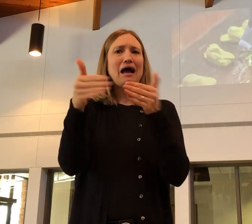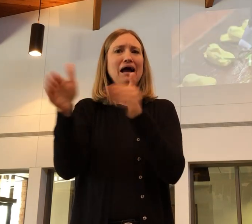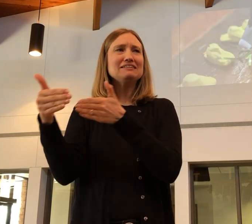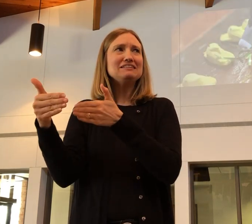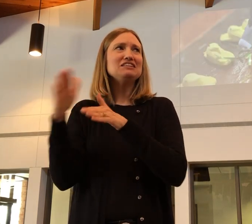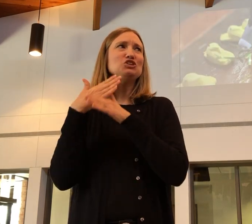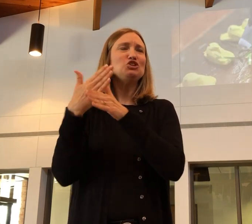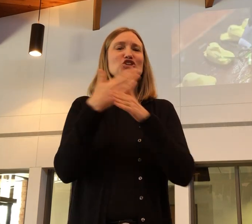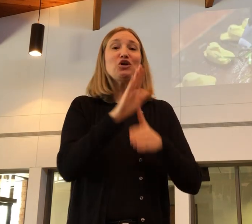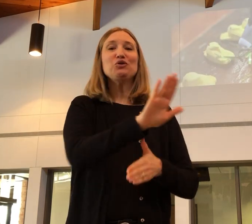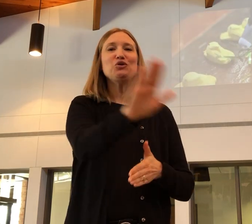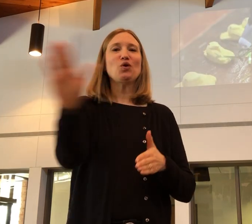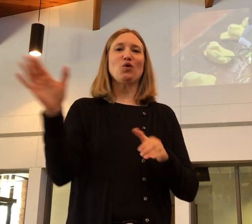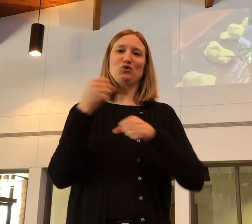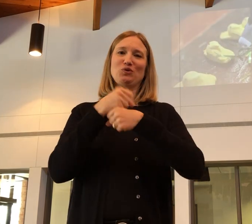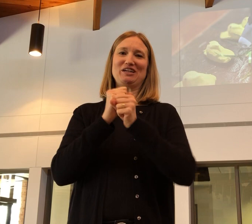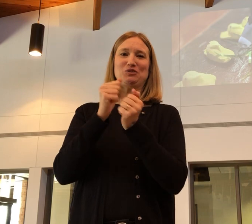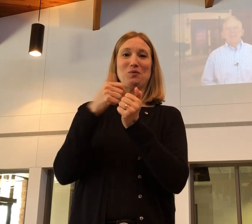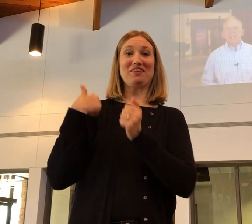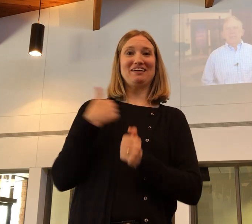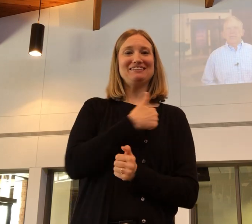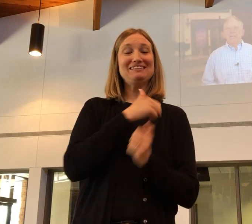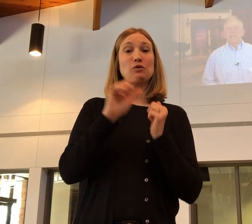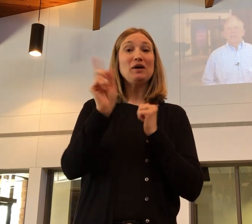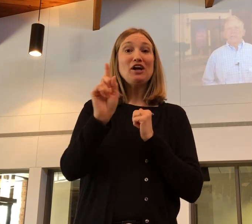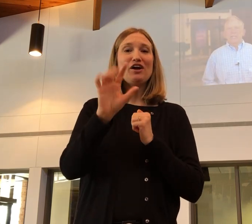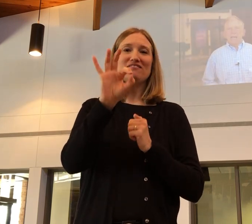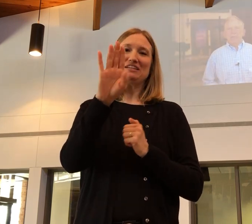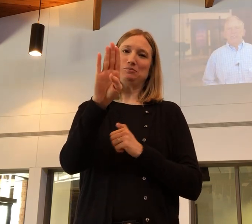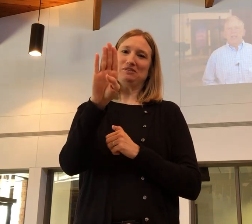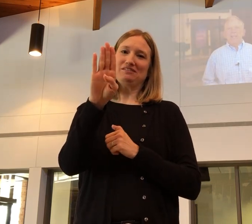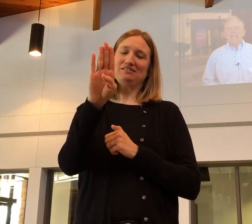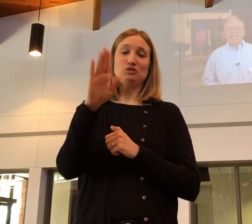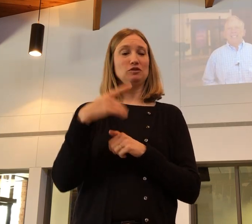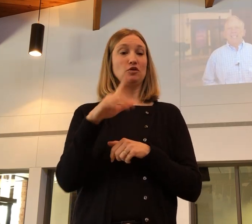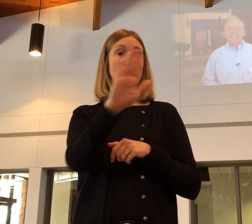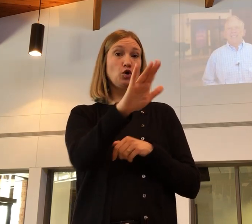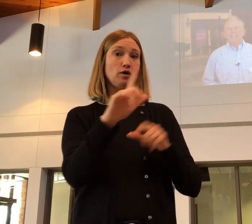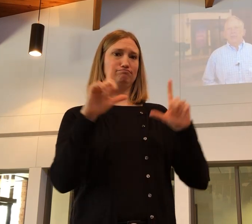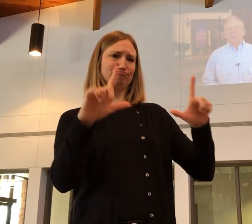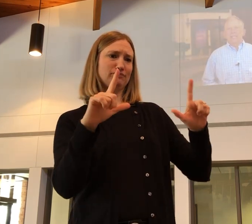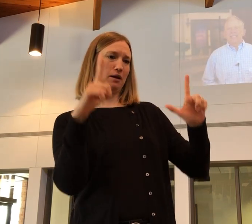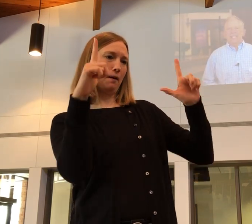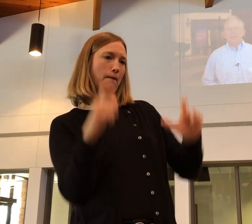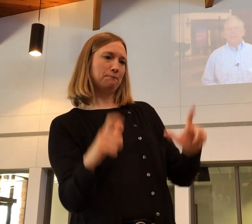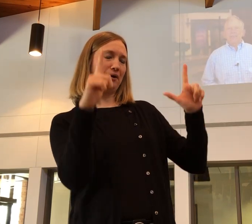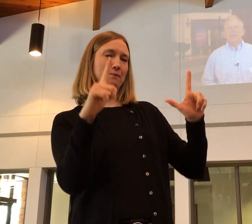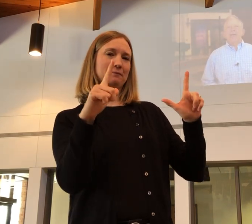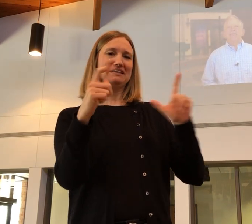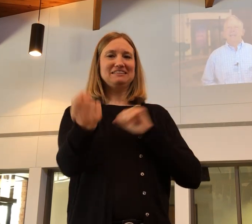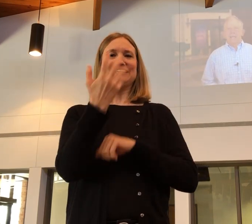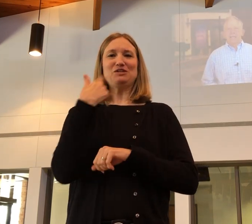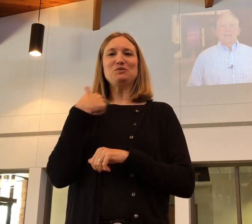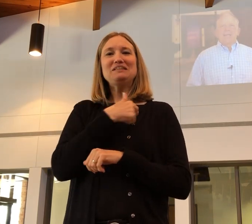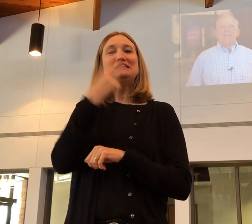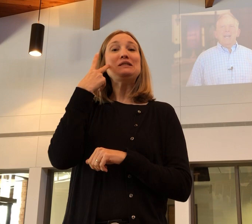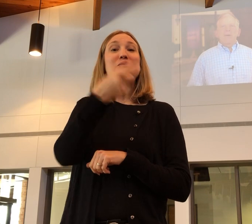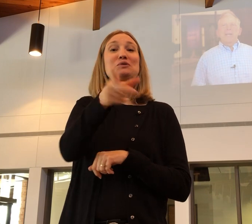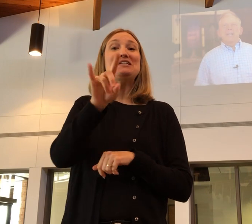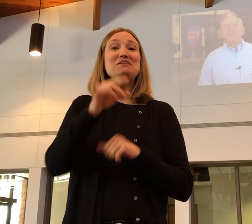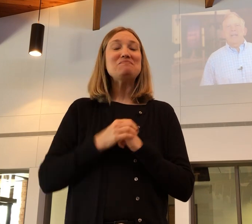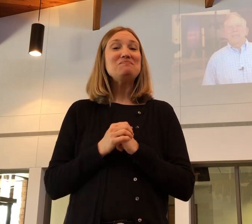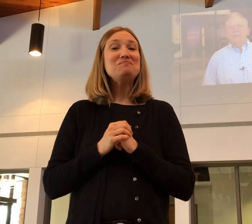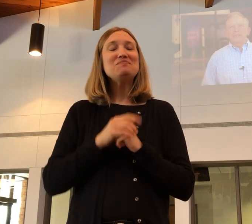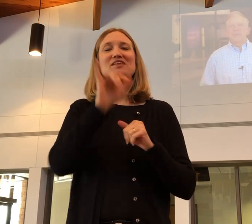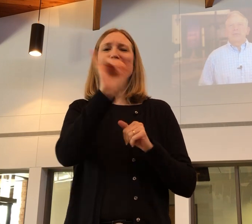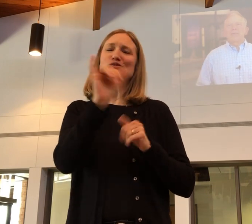to share your creation with us on Facebook. So snap a shot and send it in so we can see what you have done. And then I